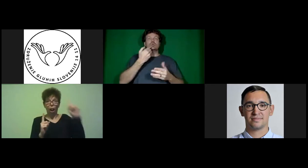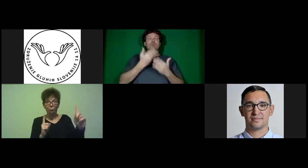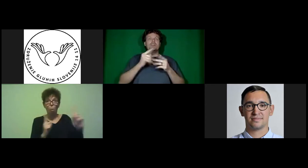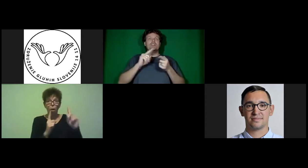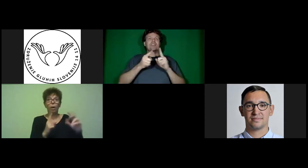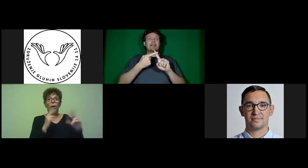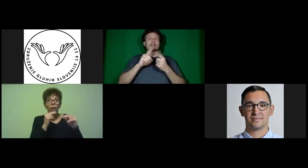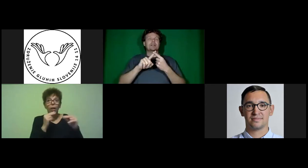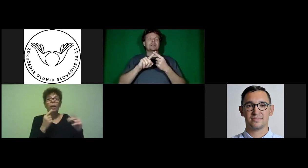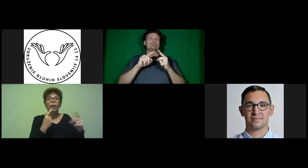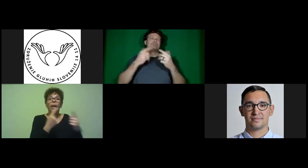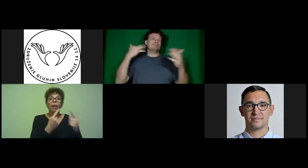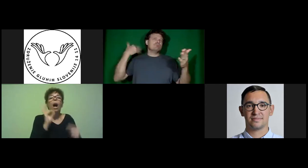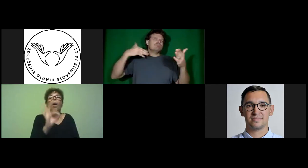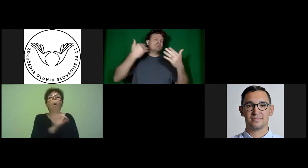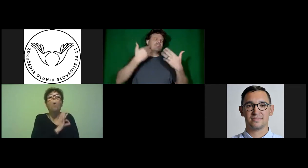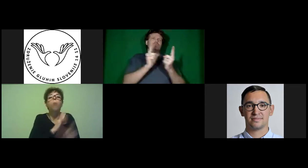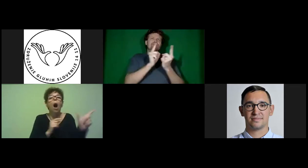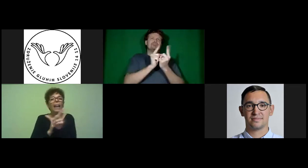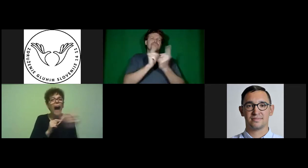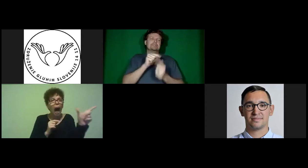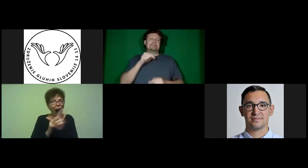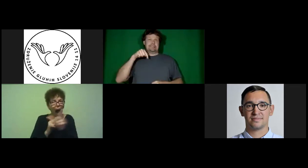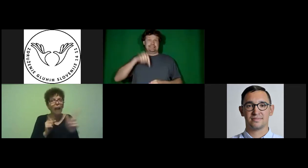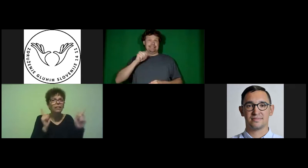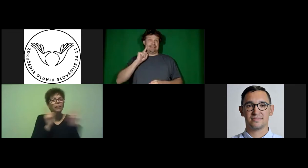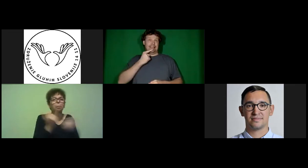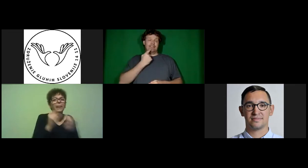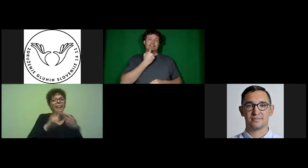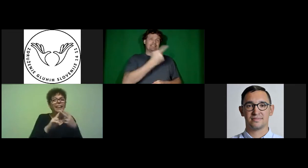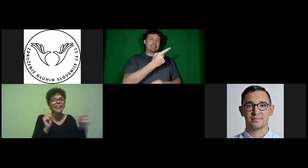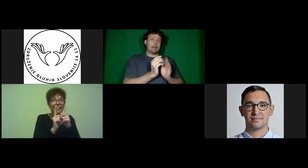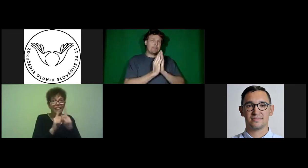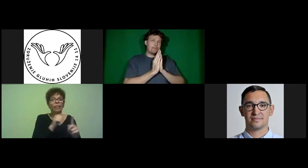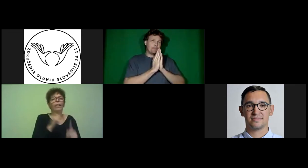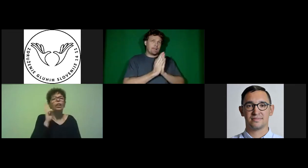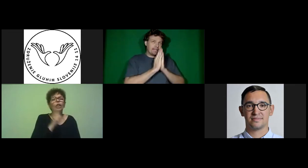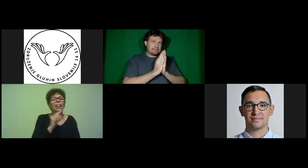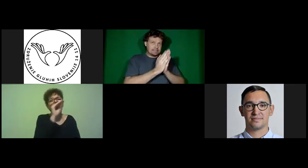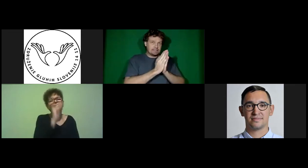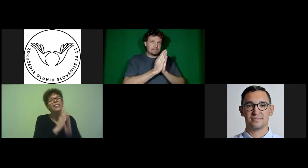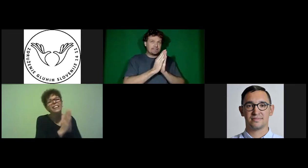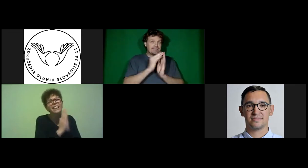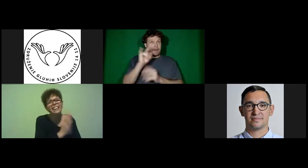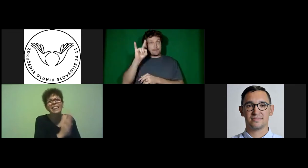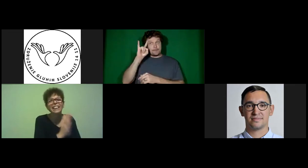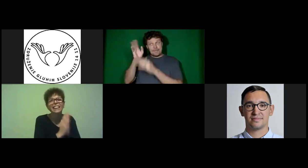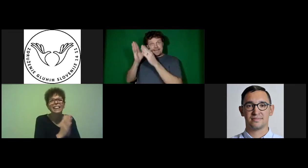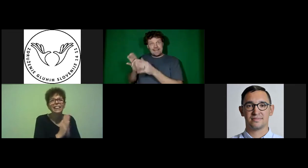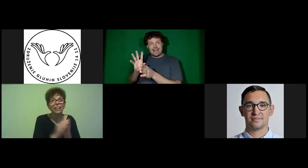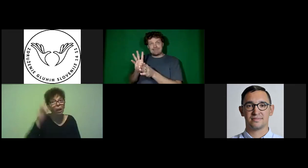And my coach approached the president of the Slovenian Basketball Federation. They were good